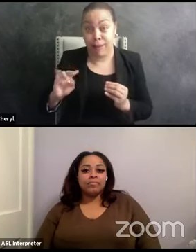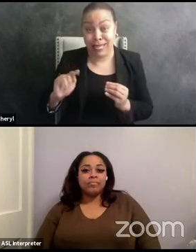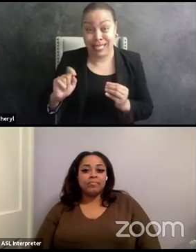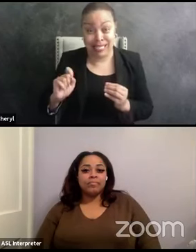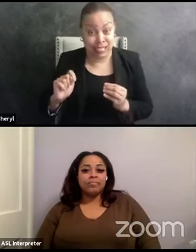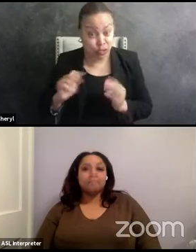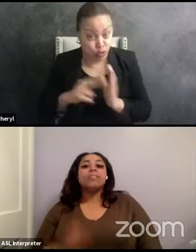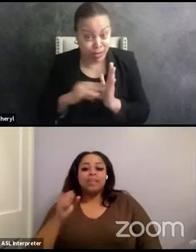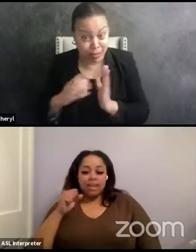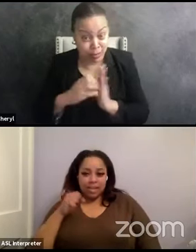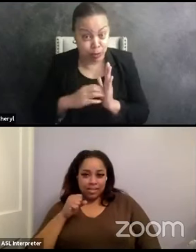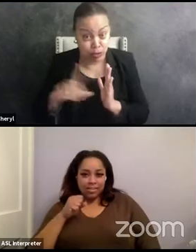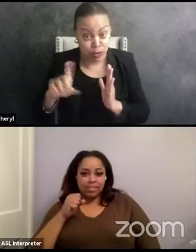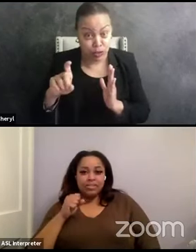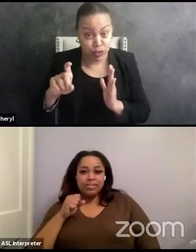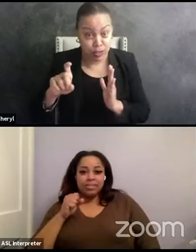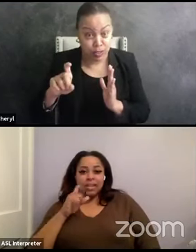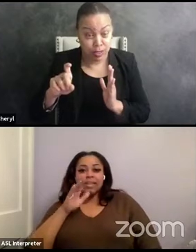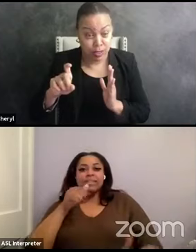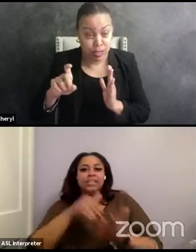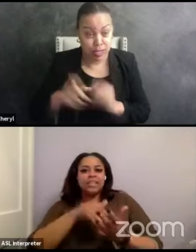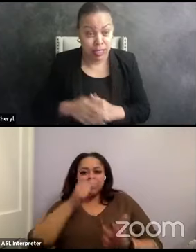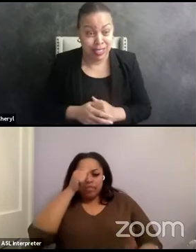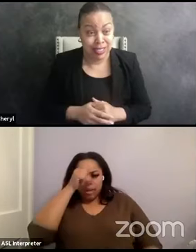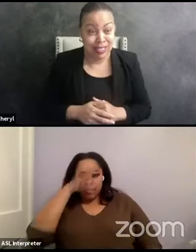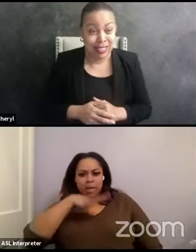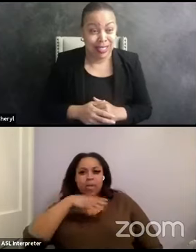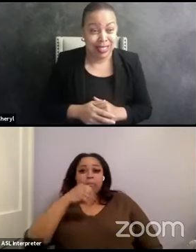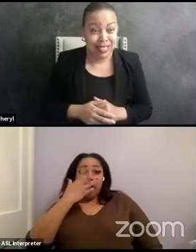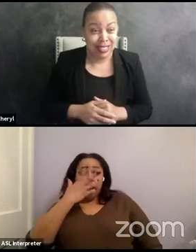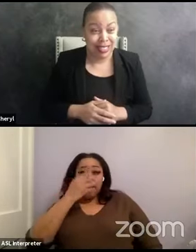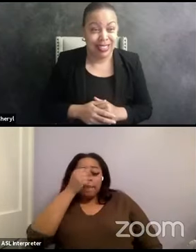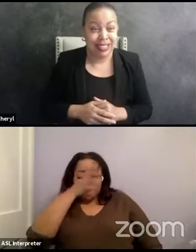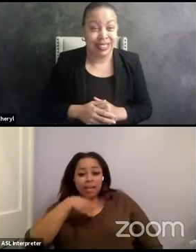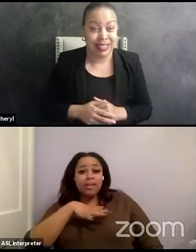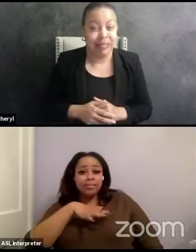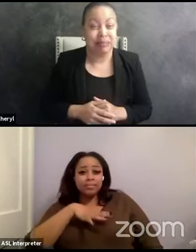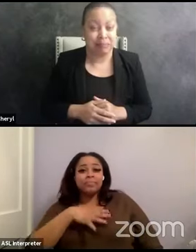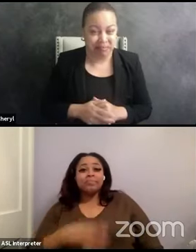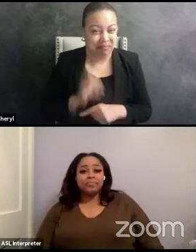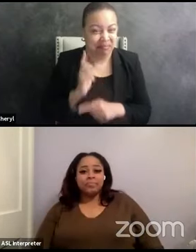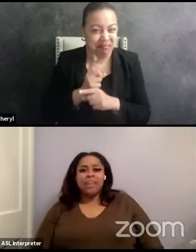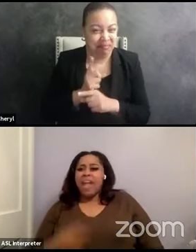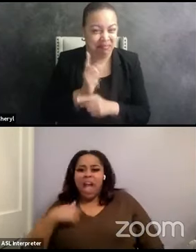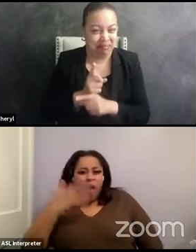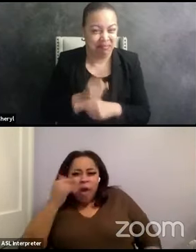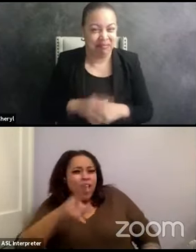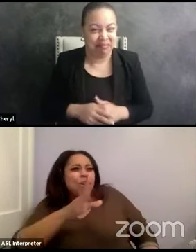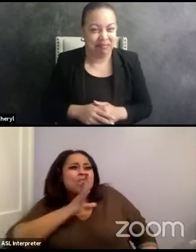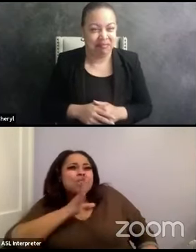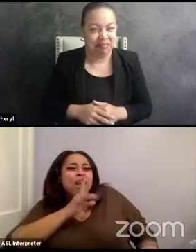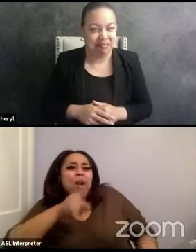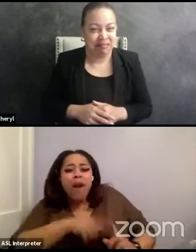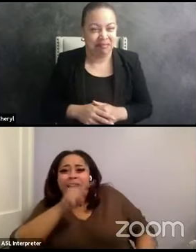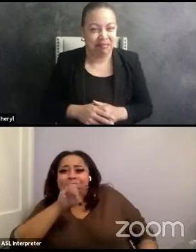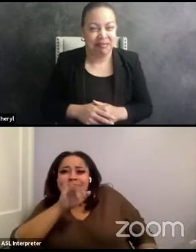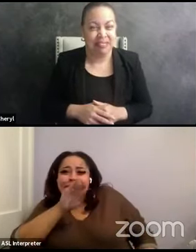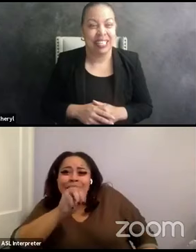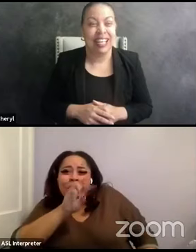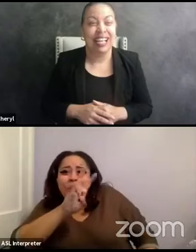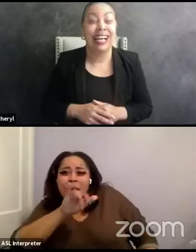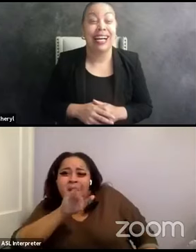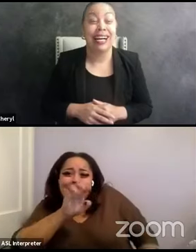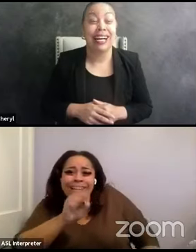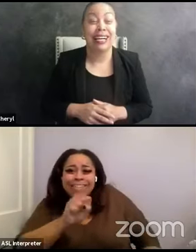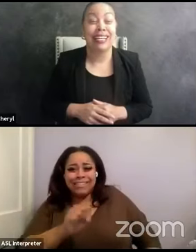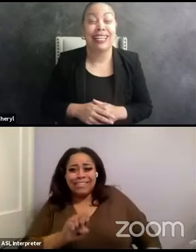Have you read Yes. that? Yeah. Centering men, Yeah. white men, in social Right. justice. I was like, why you no speak about Tim Wise? Okay, all right.